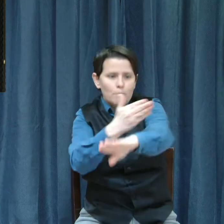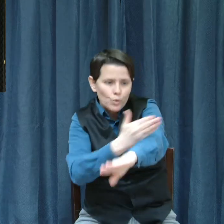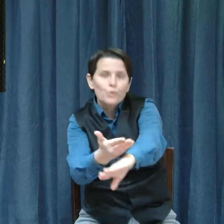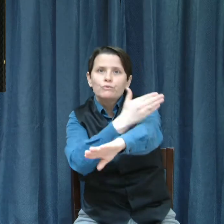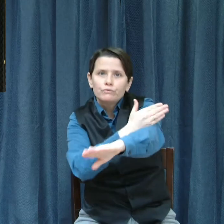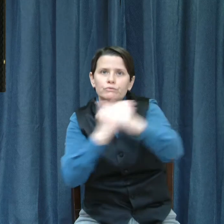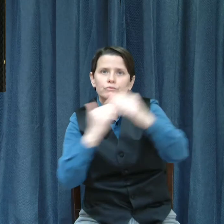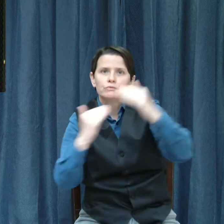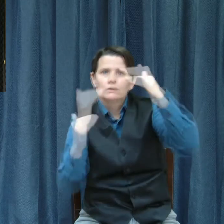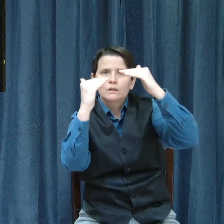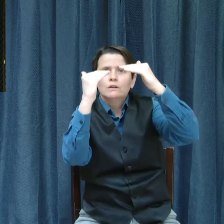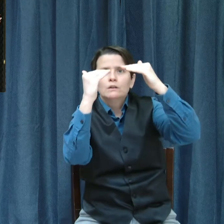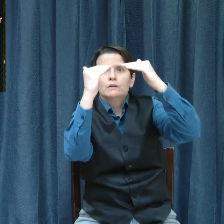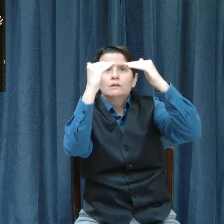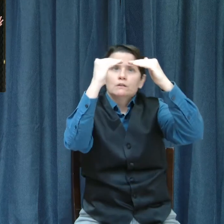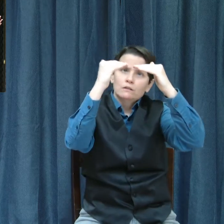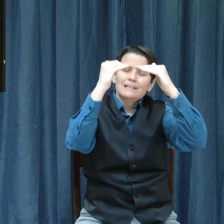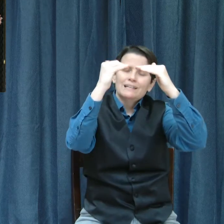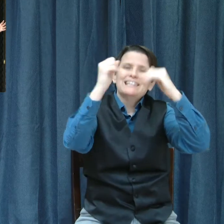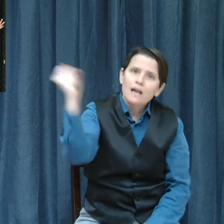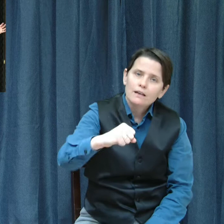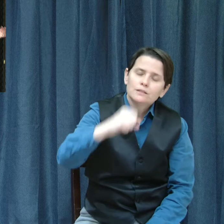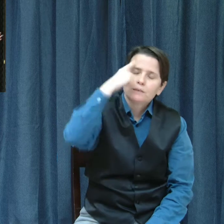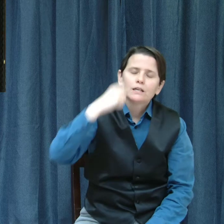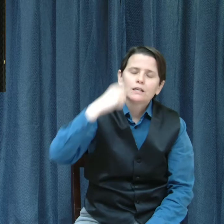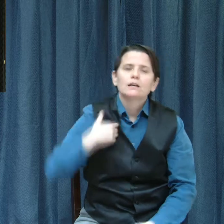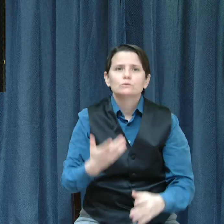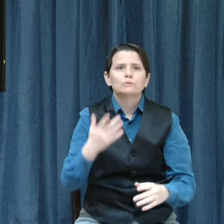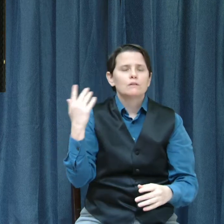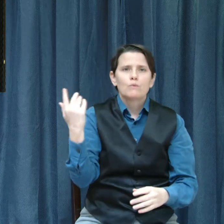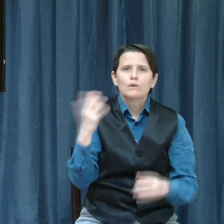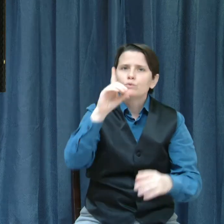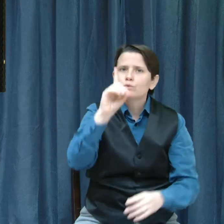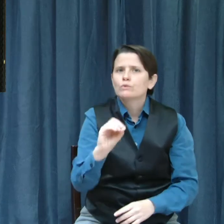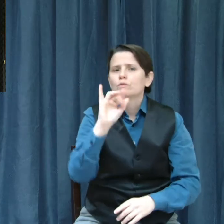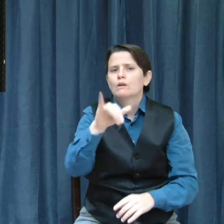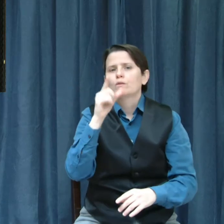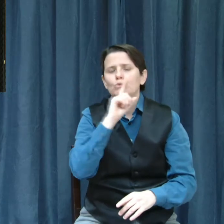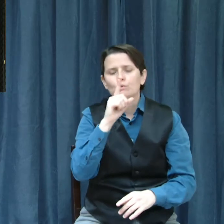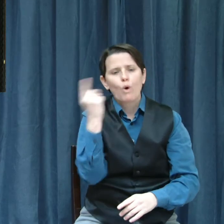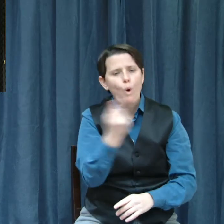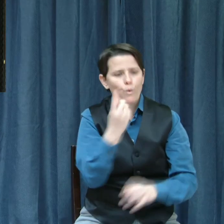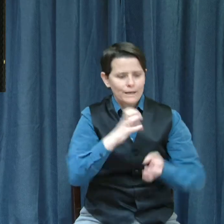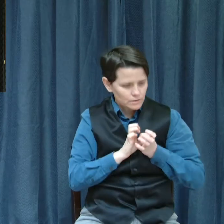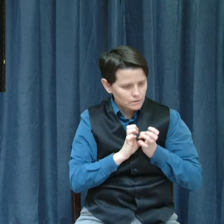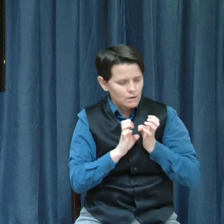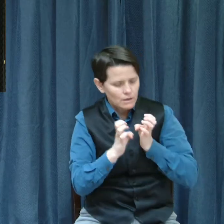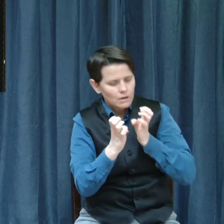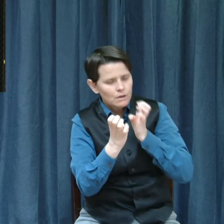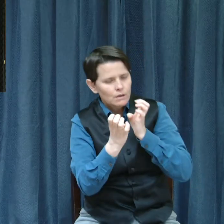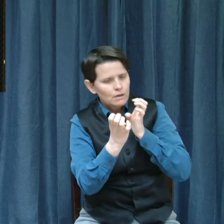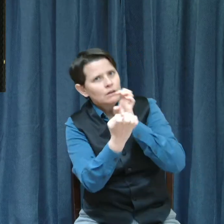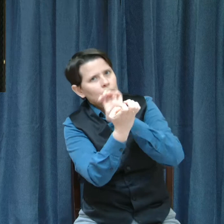by ever evolving our consciousness to a greater awareness of oneness. And we do that again and